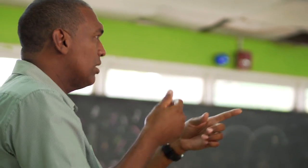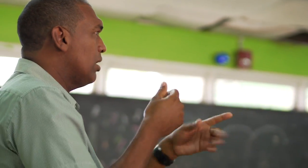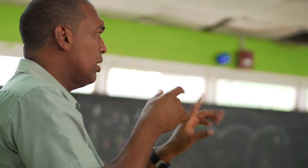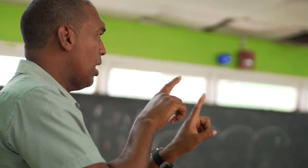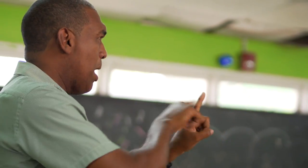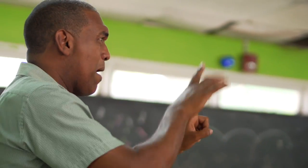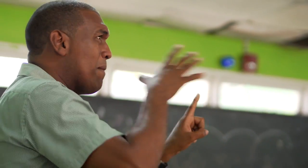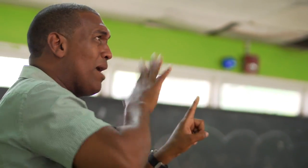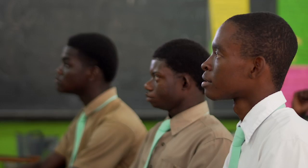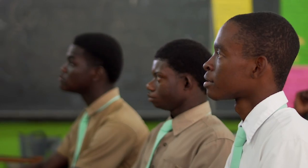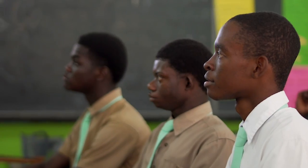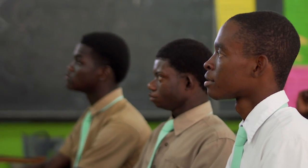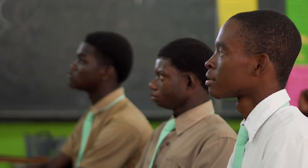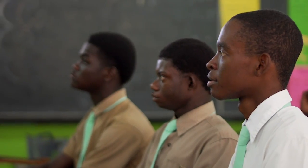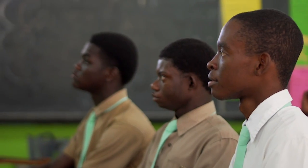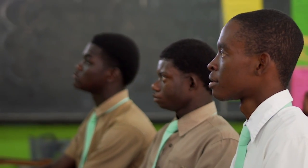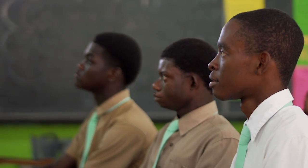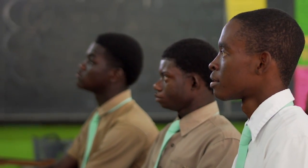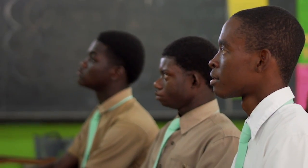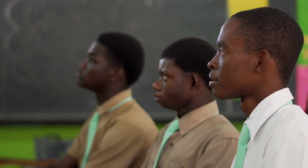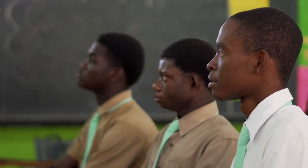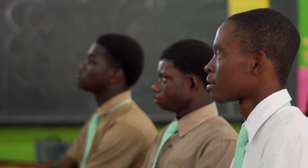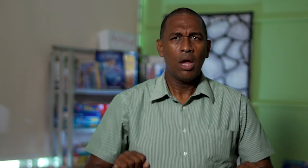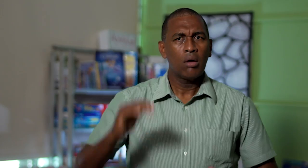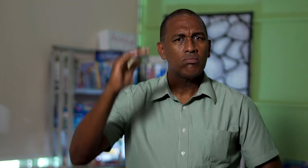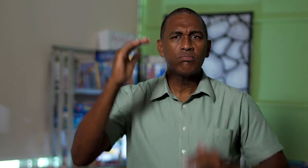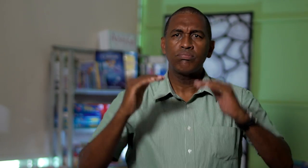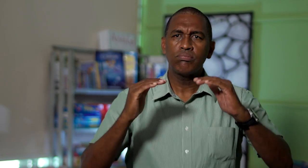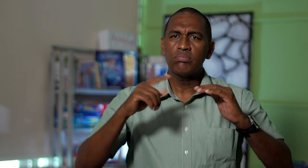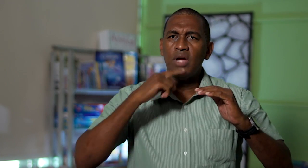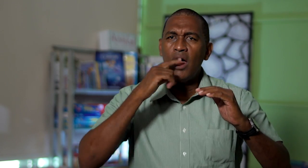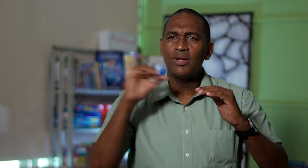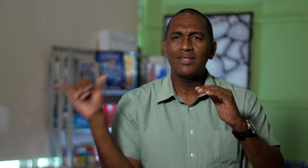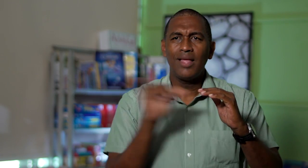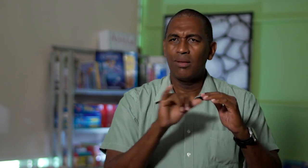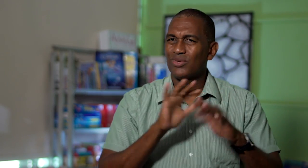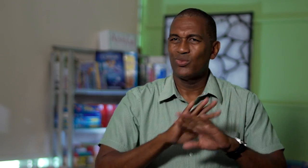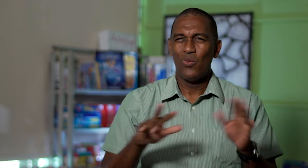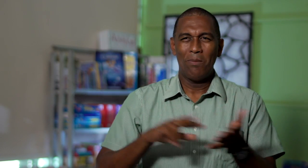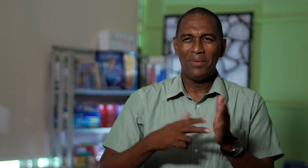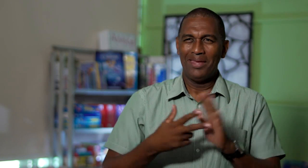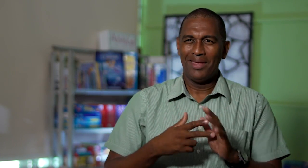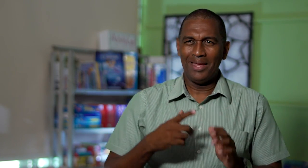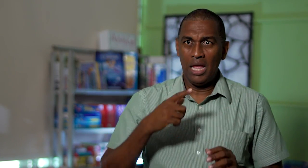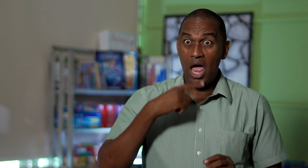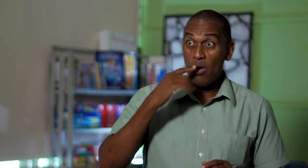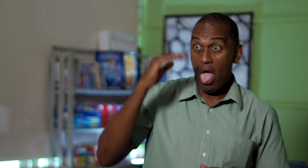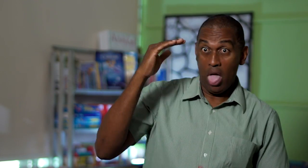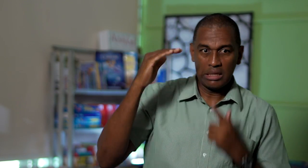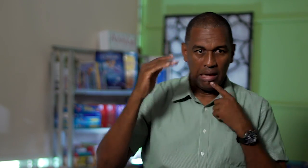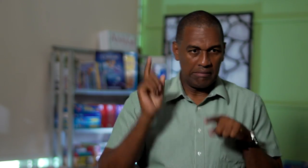I encourage the deaf children to have deaf pride, to know that they can. You're on the same level as a hearing